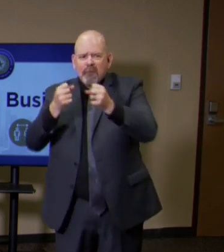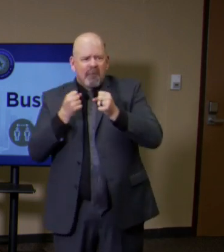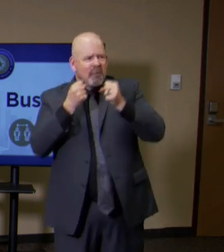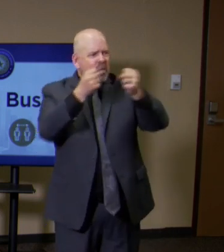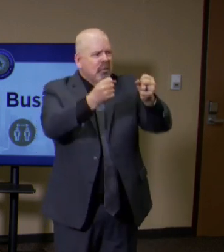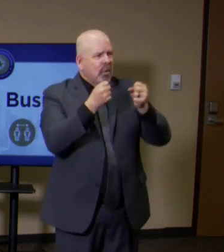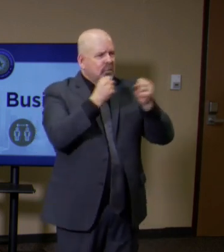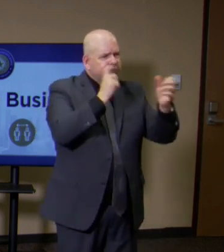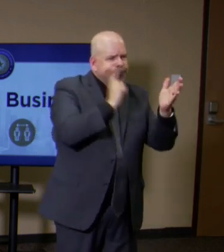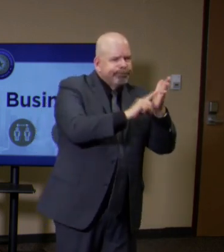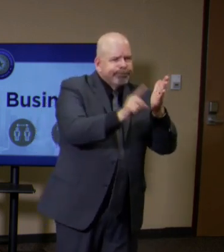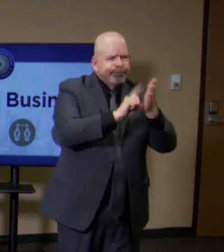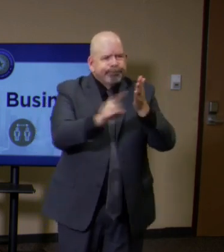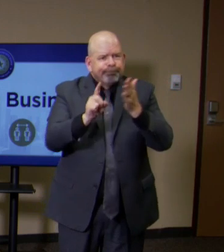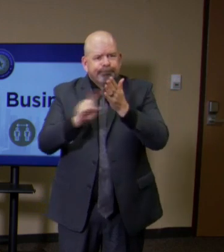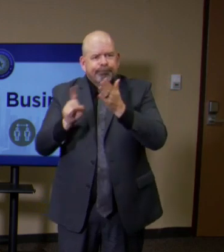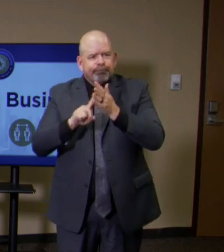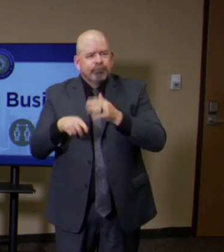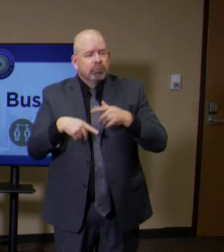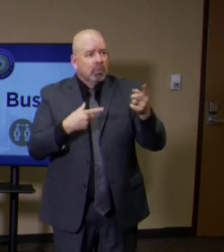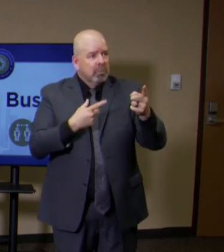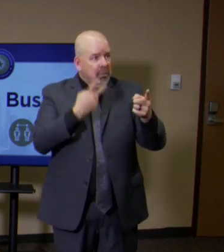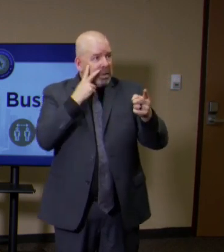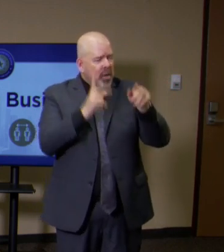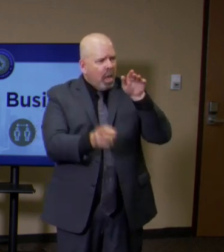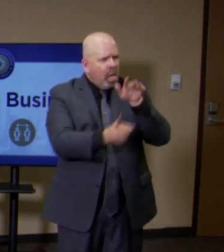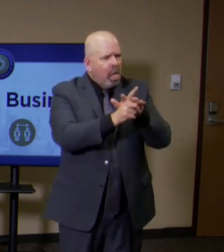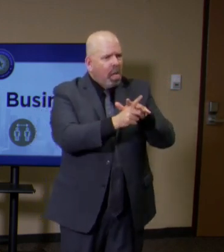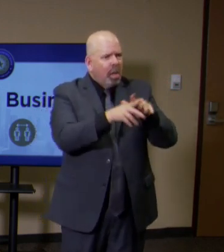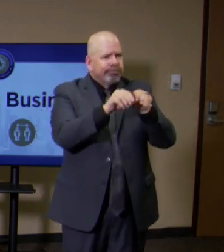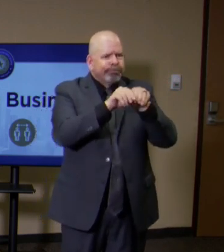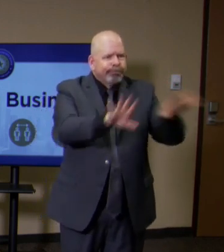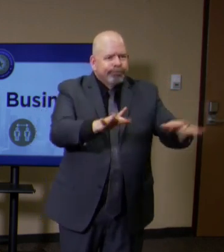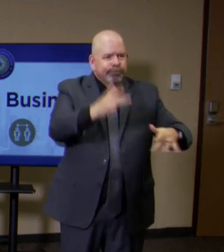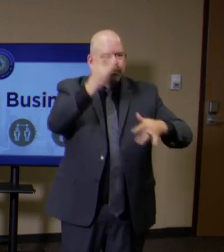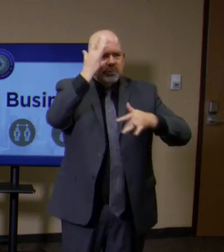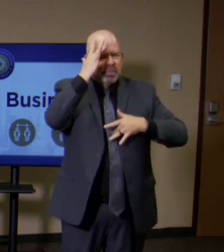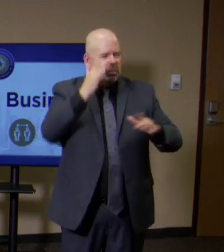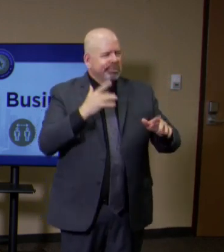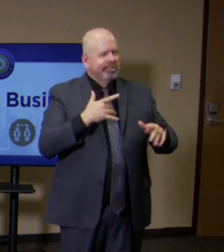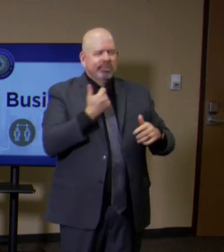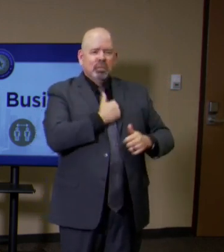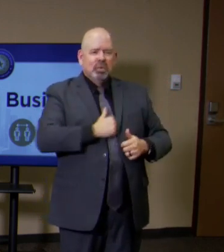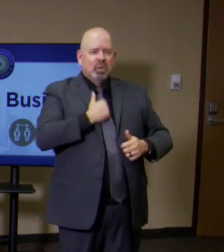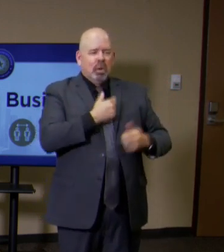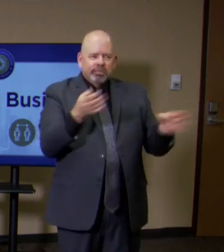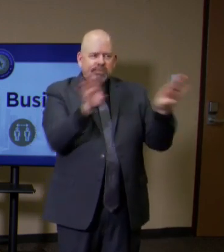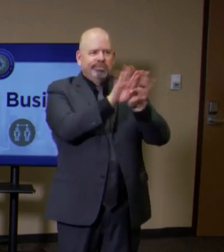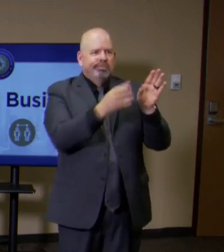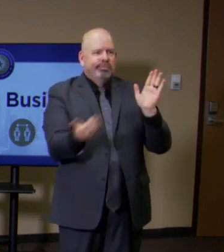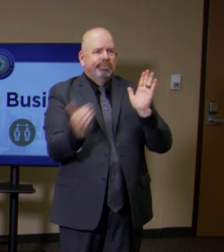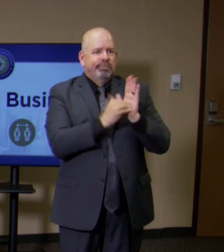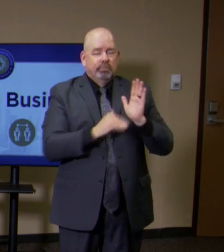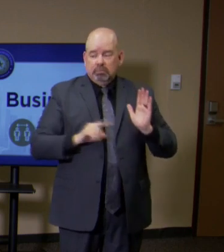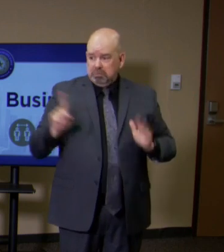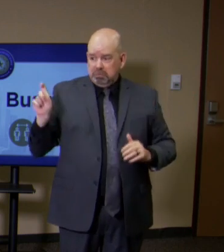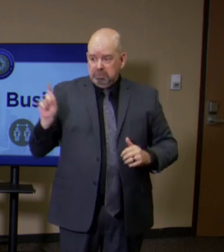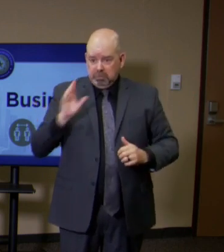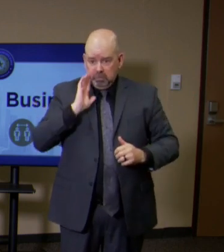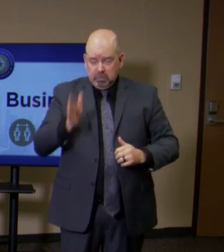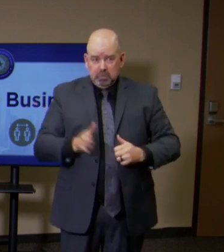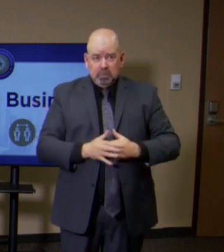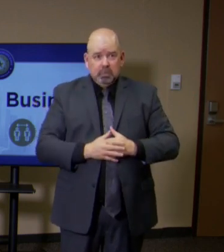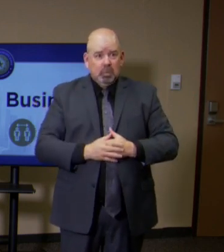again and a business that had opened Sure. no longer was a safe place to be. Right. So we would tell the business, if your